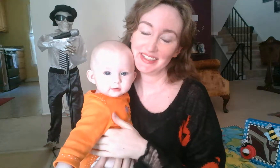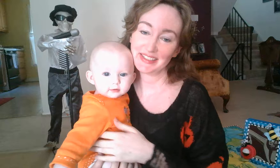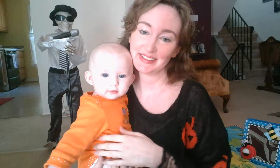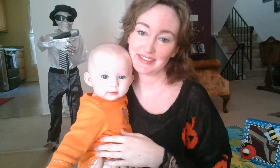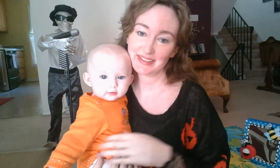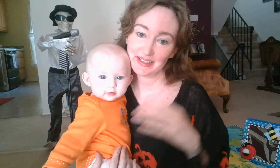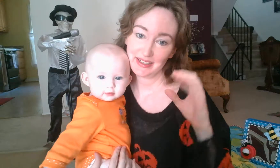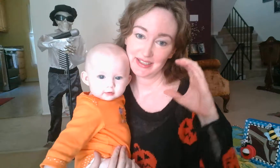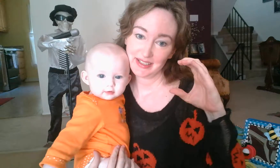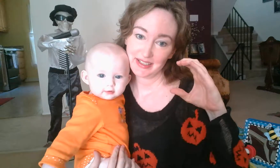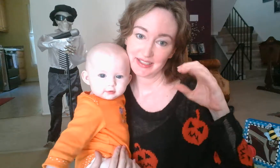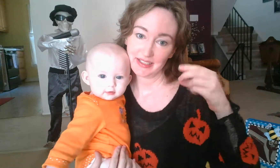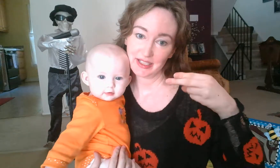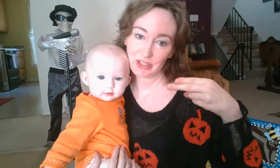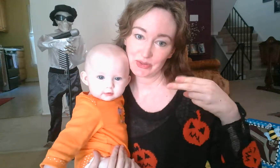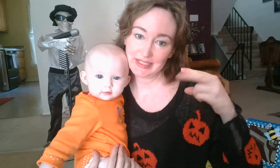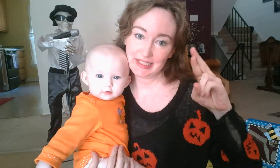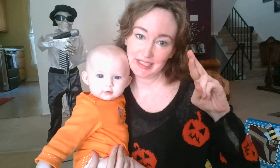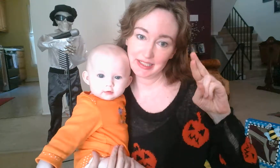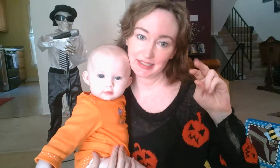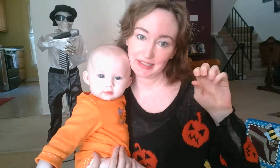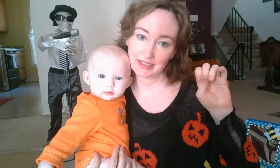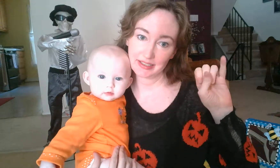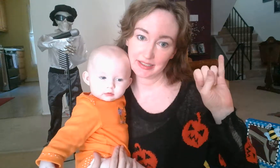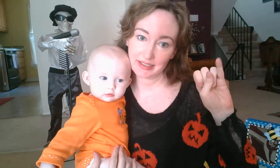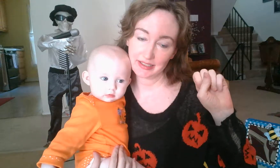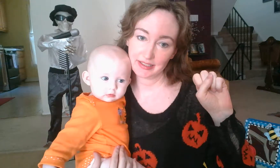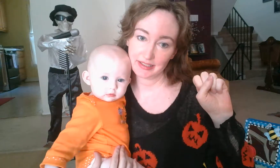This is Christy